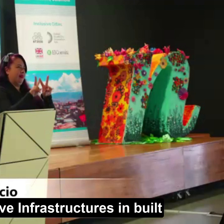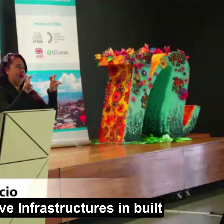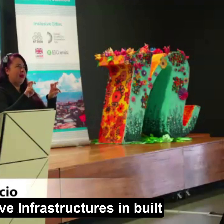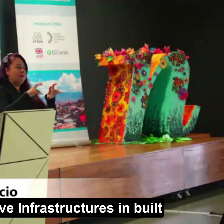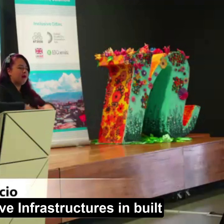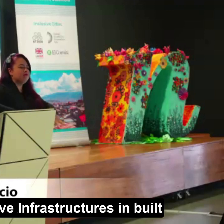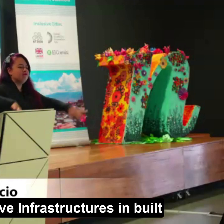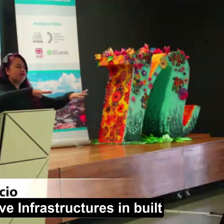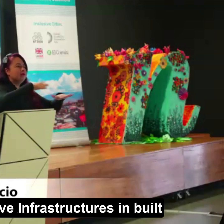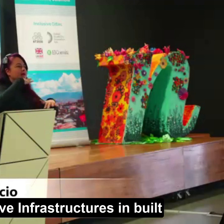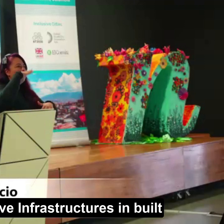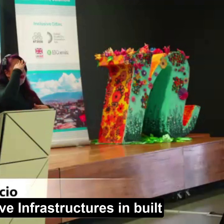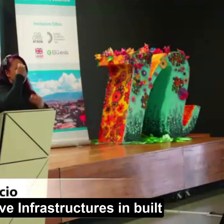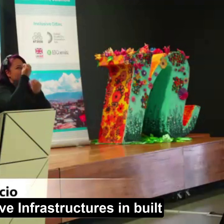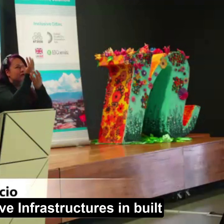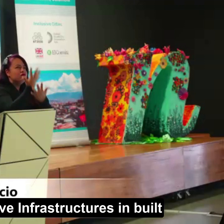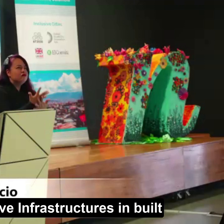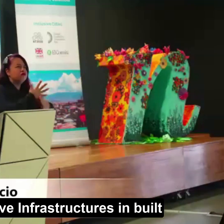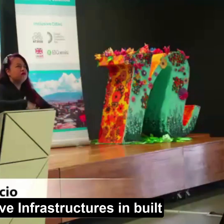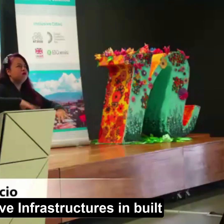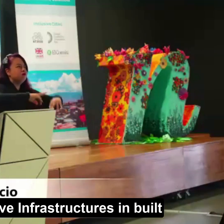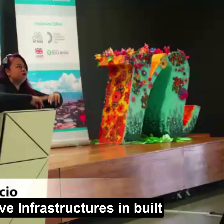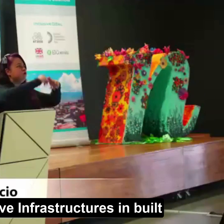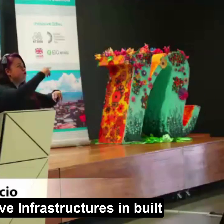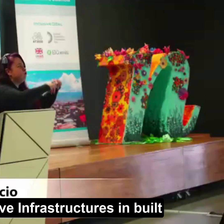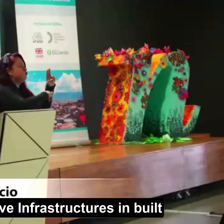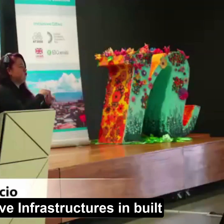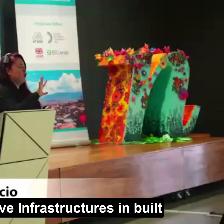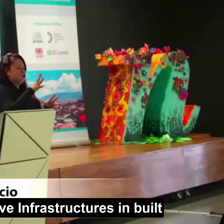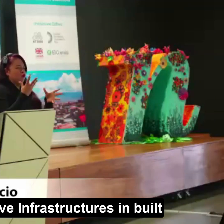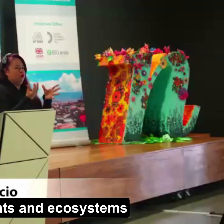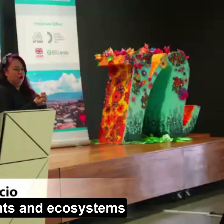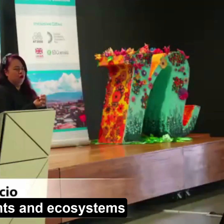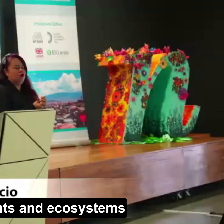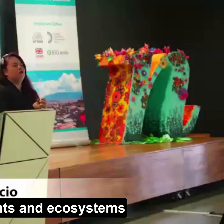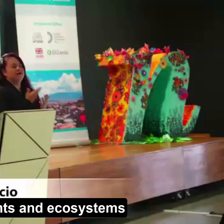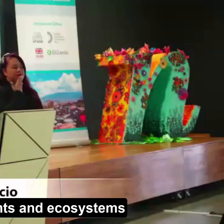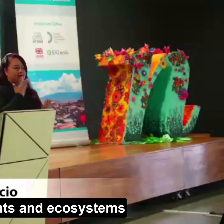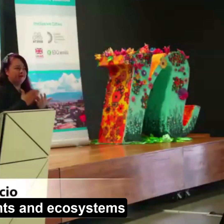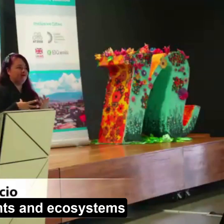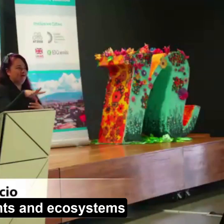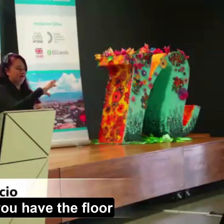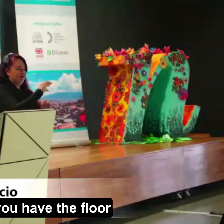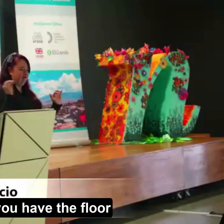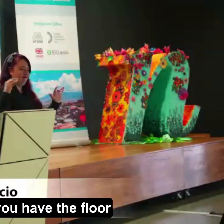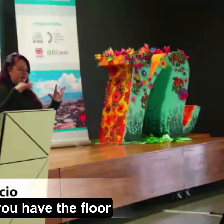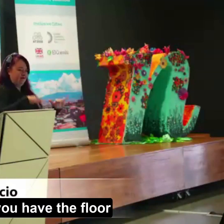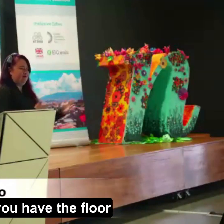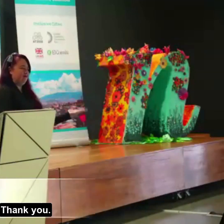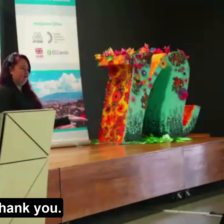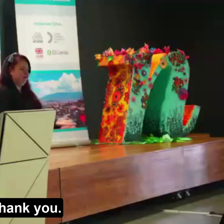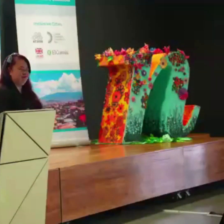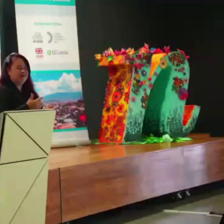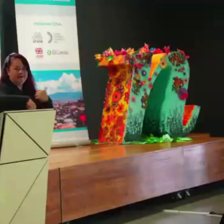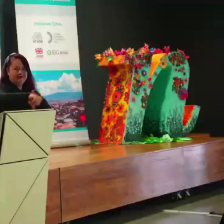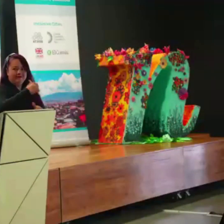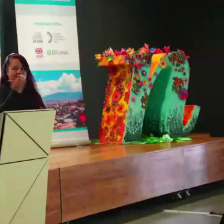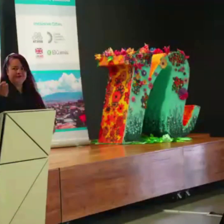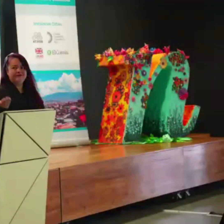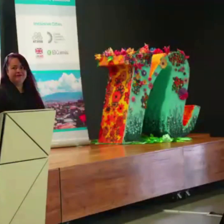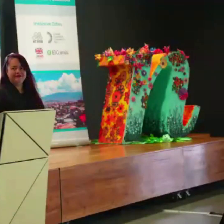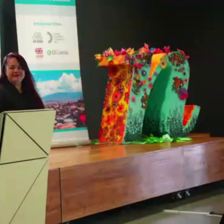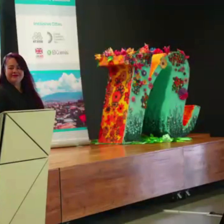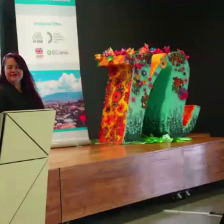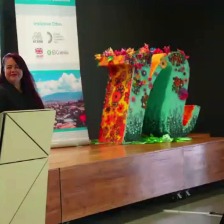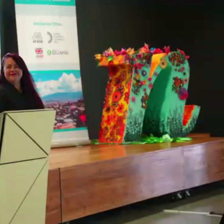results regarding inclusive infrastructures in built environments and ecosystems. Michaela, you have the floor. Thank you.